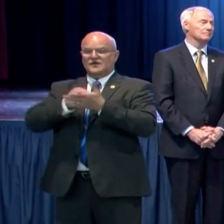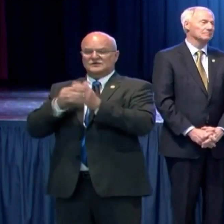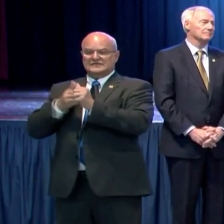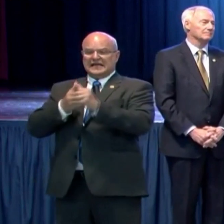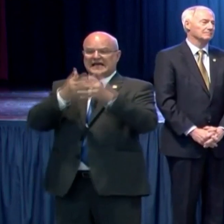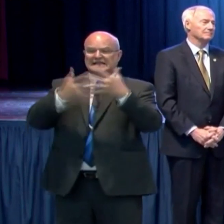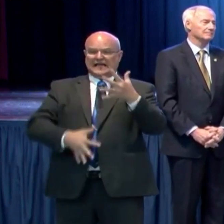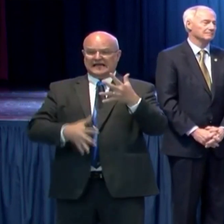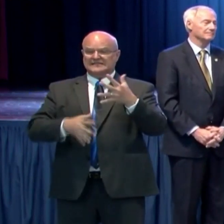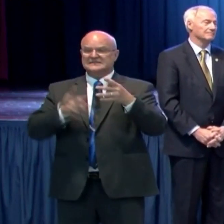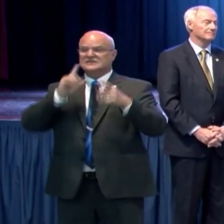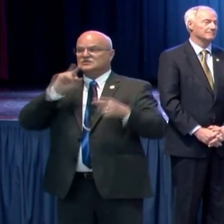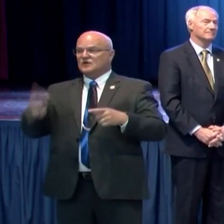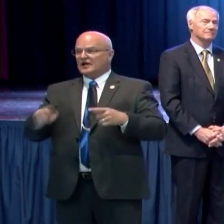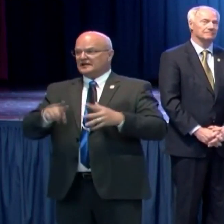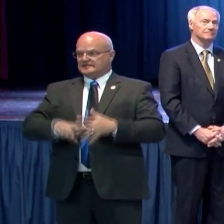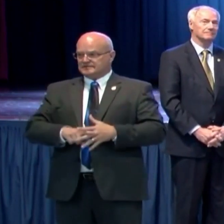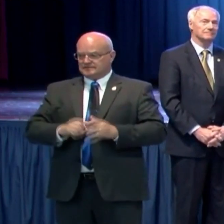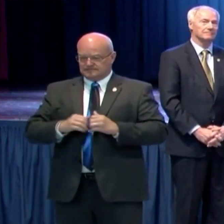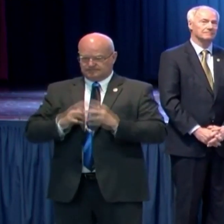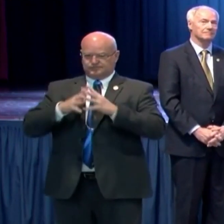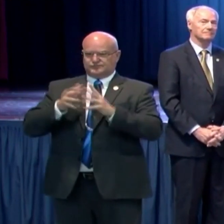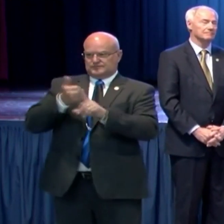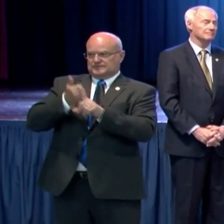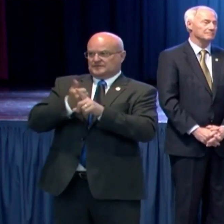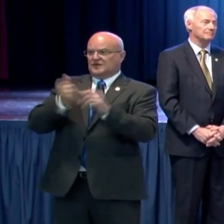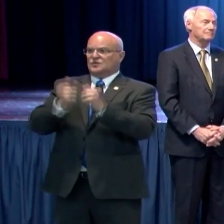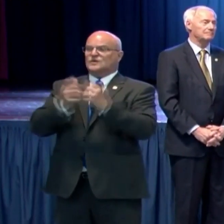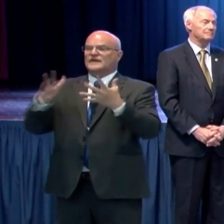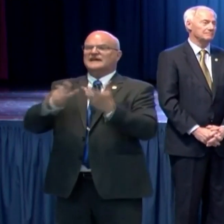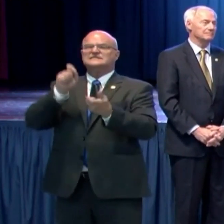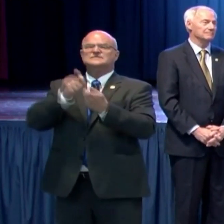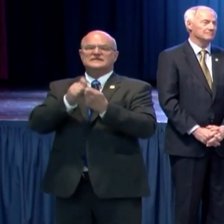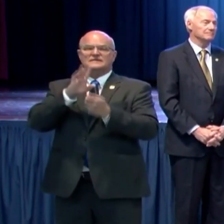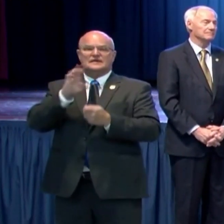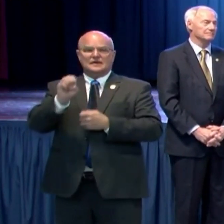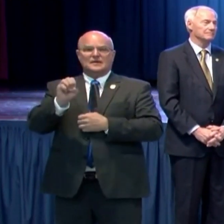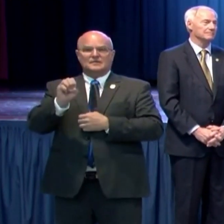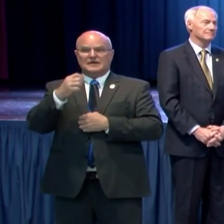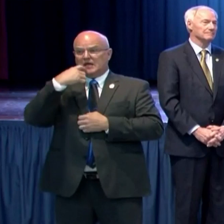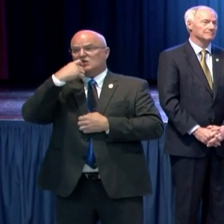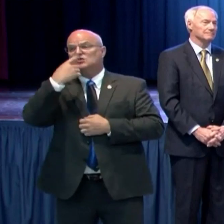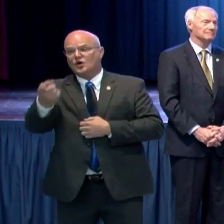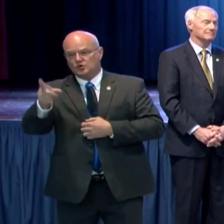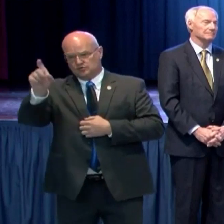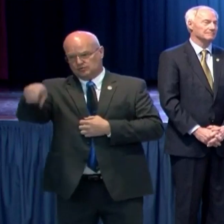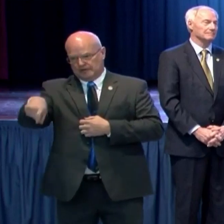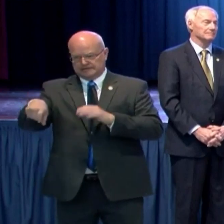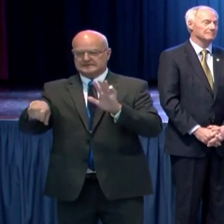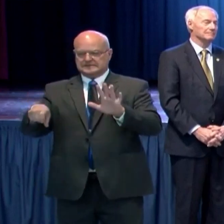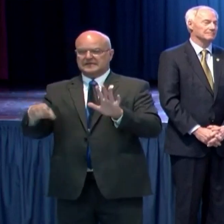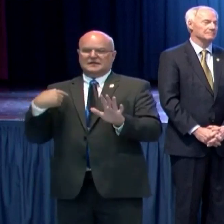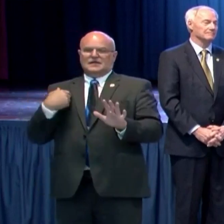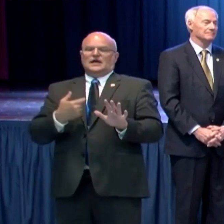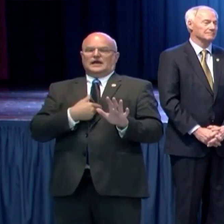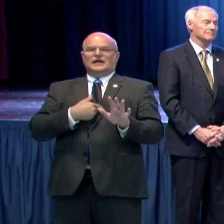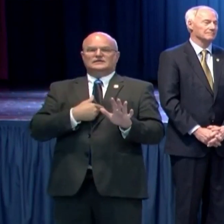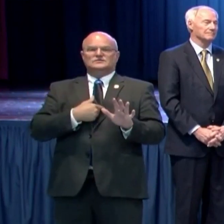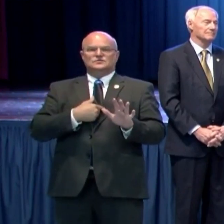guidelines and directives and to implement them themselves without specifically being told. And as we